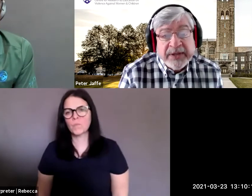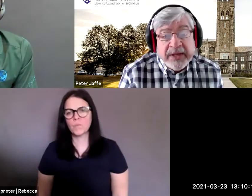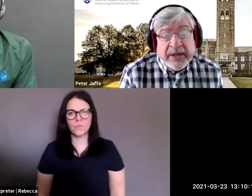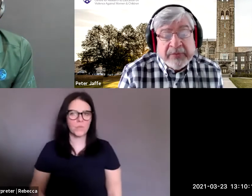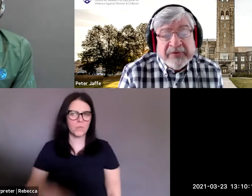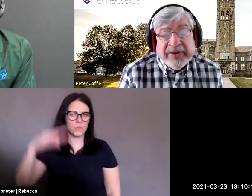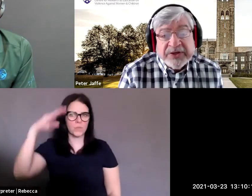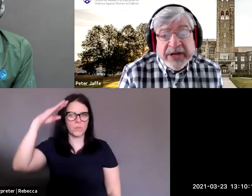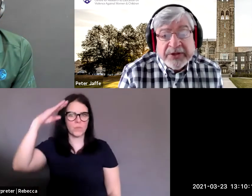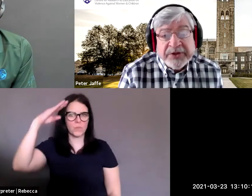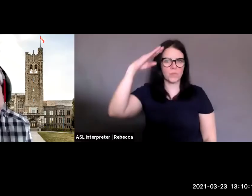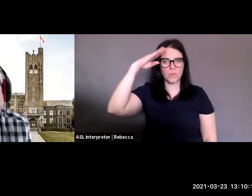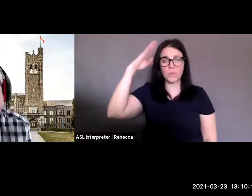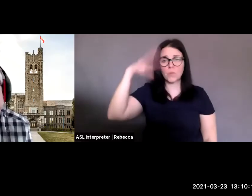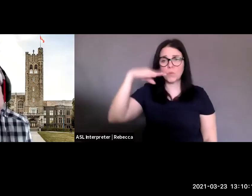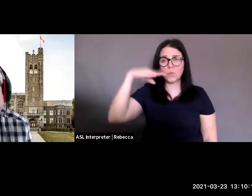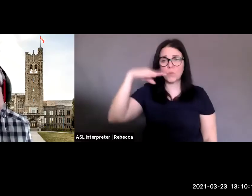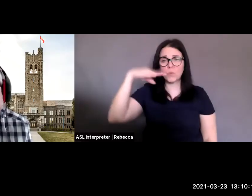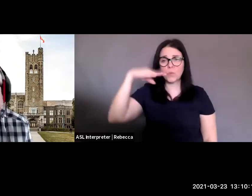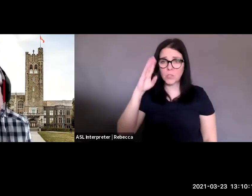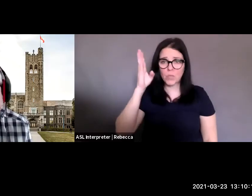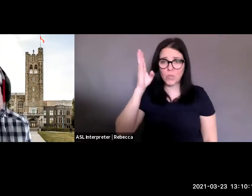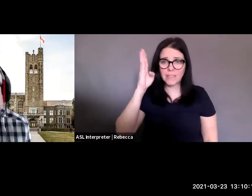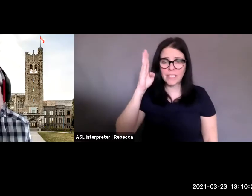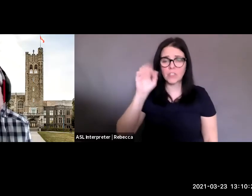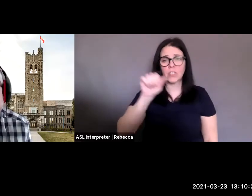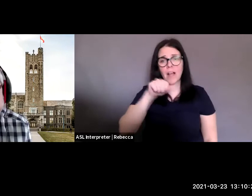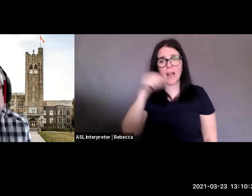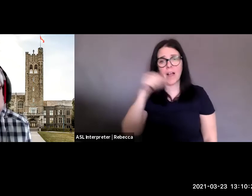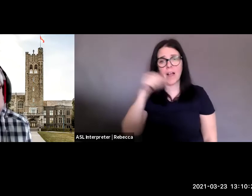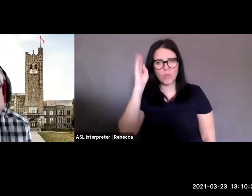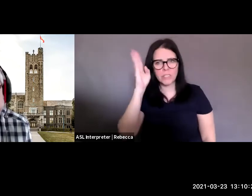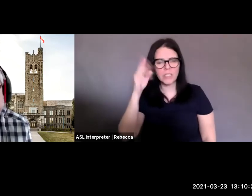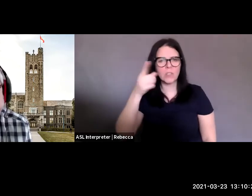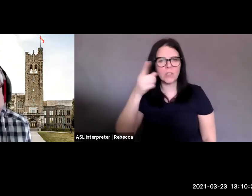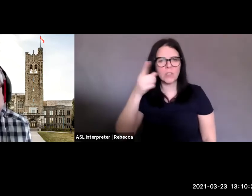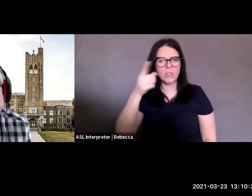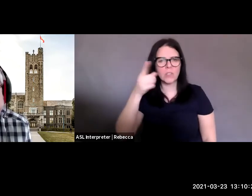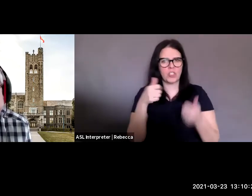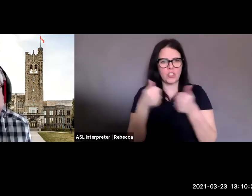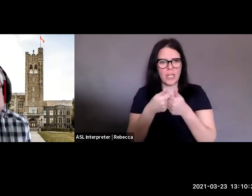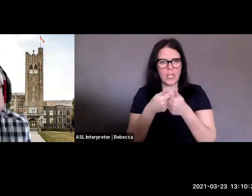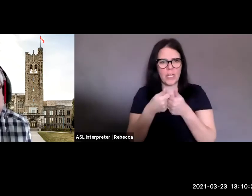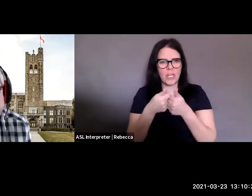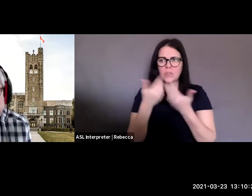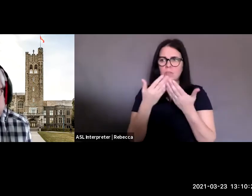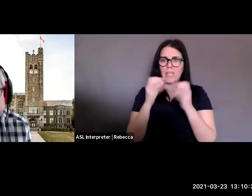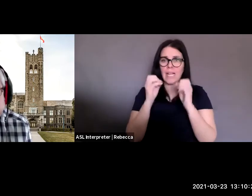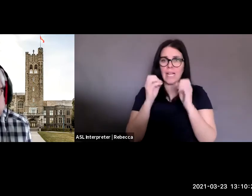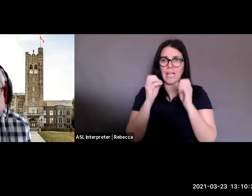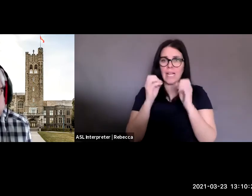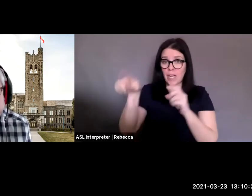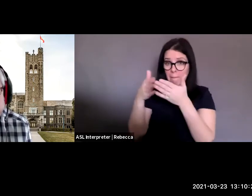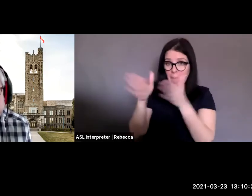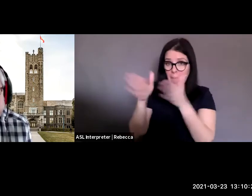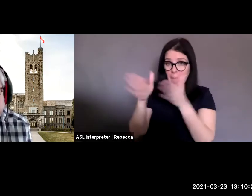presentations, we face a challenge to do a better job to educate the general public and to educate professionals. We know there has to